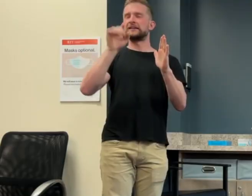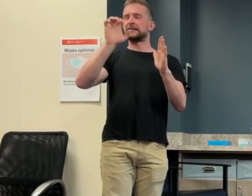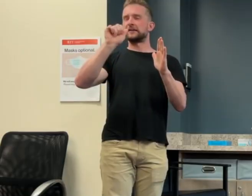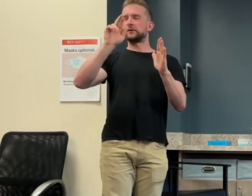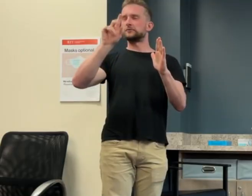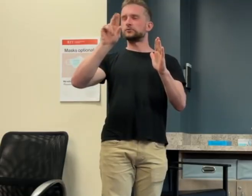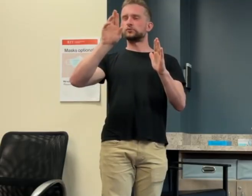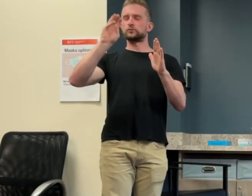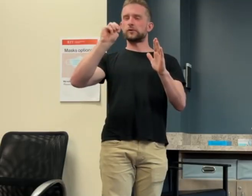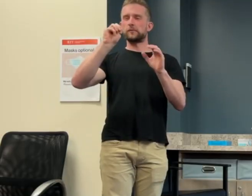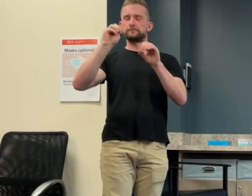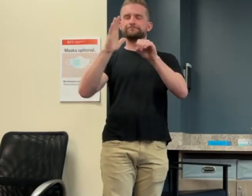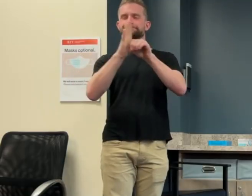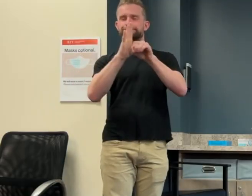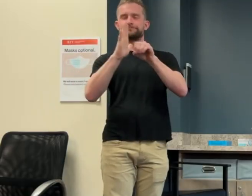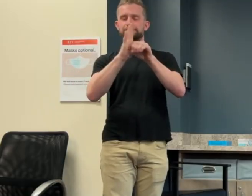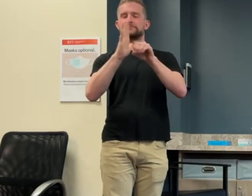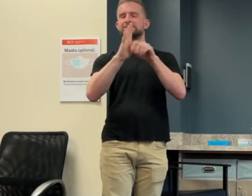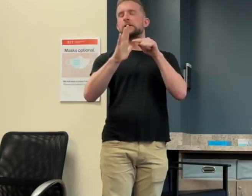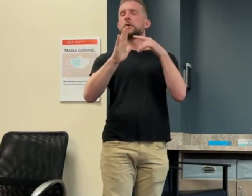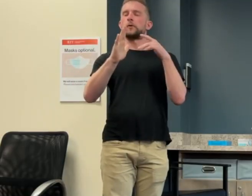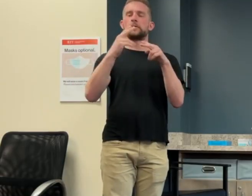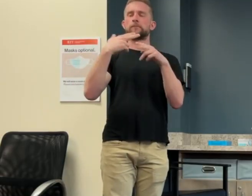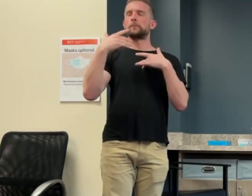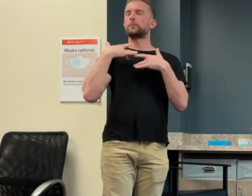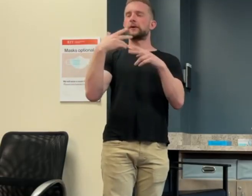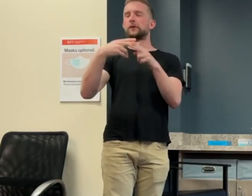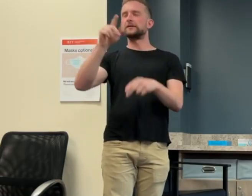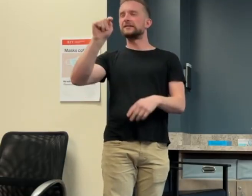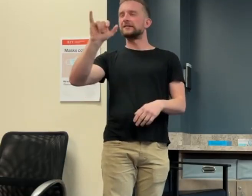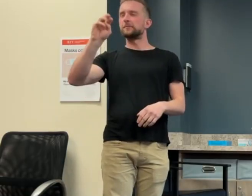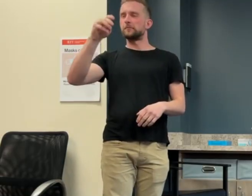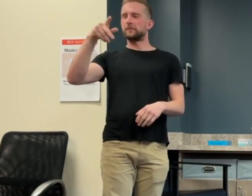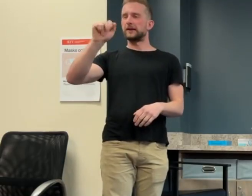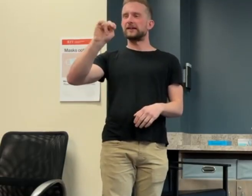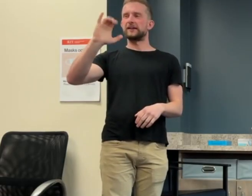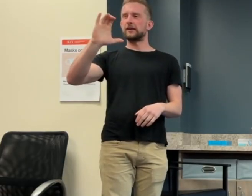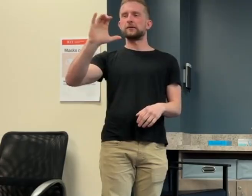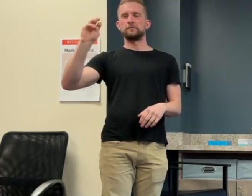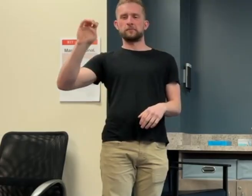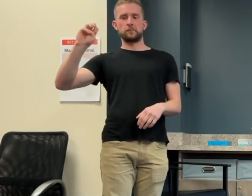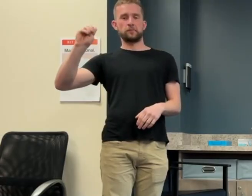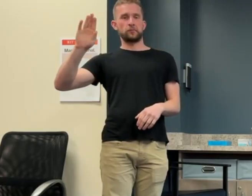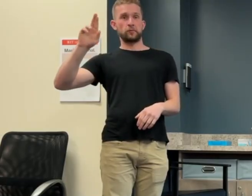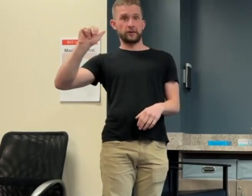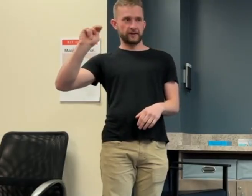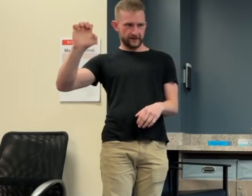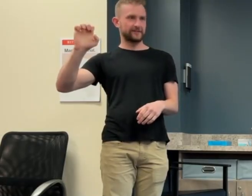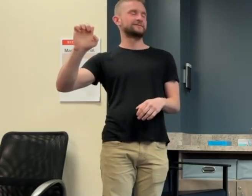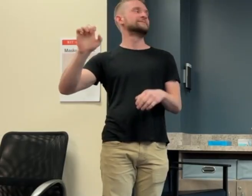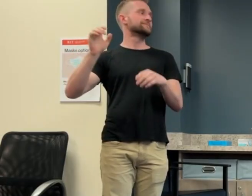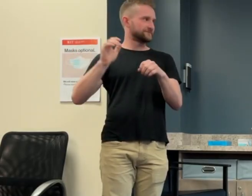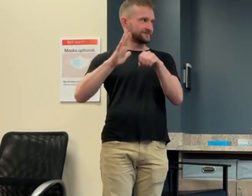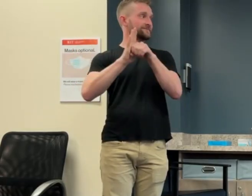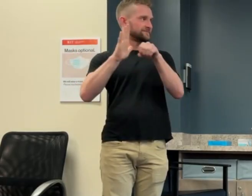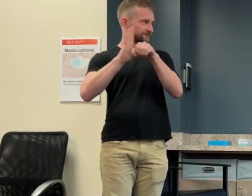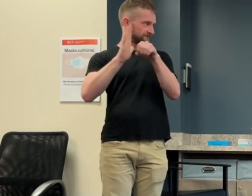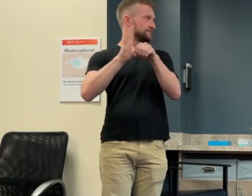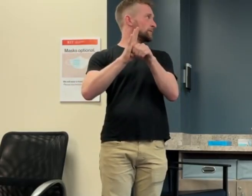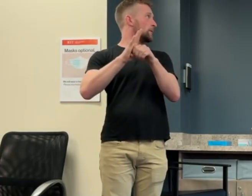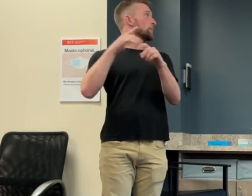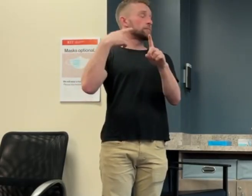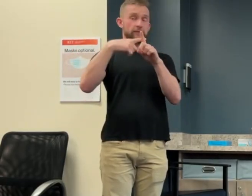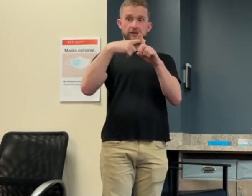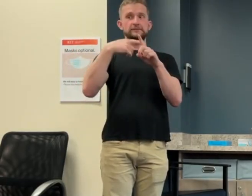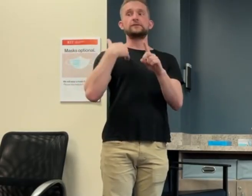membrane. Then it includes 3 middle ear bones, which collectively are known as the